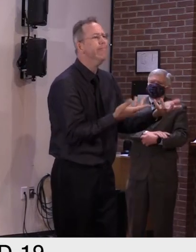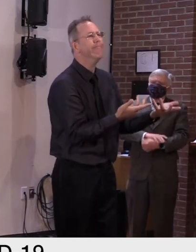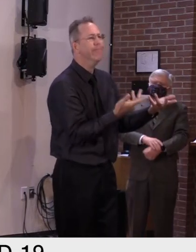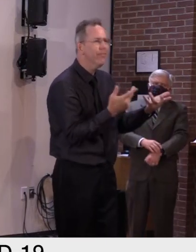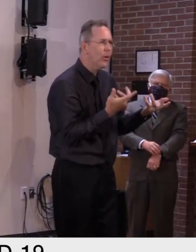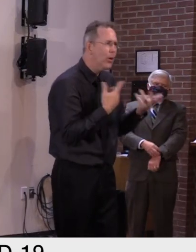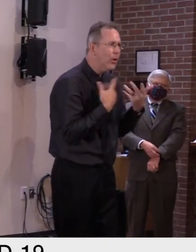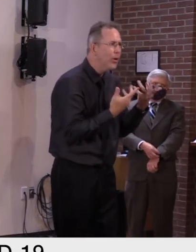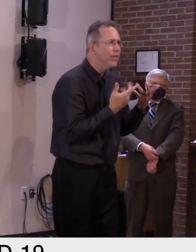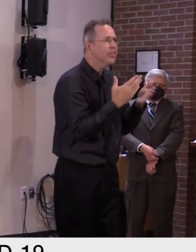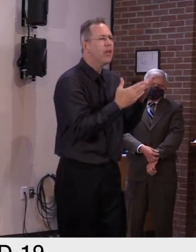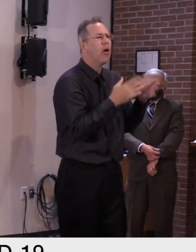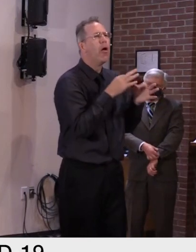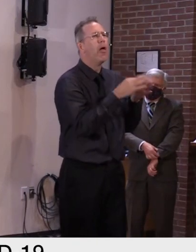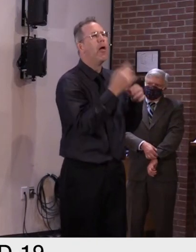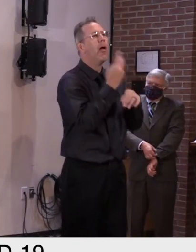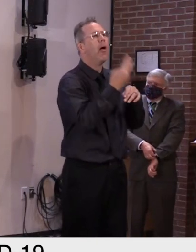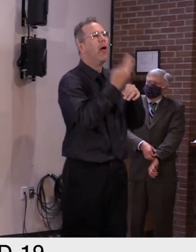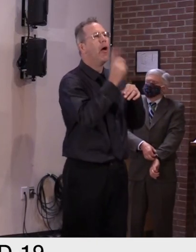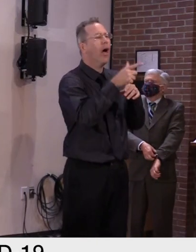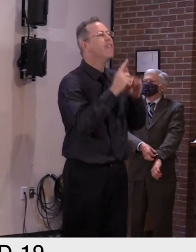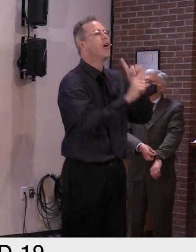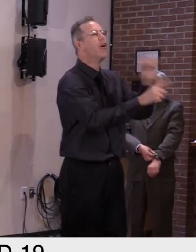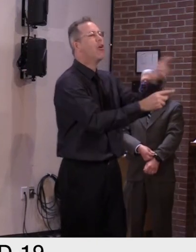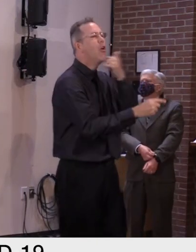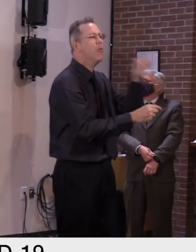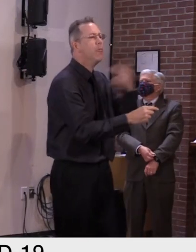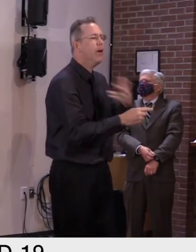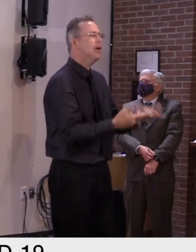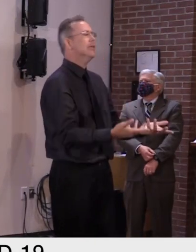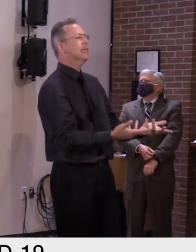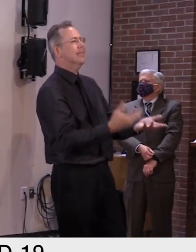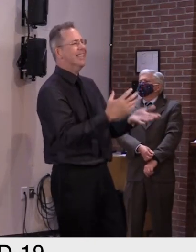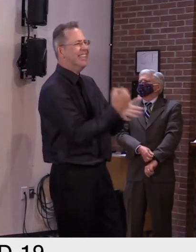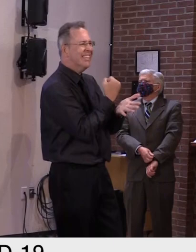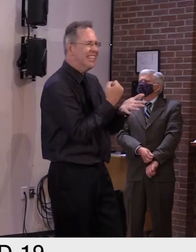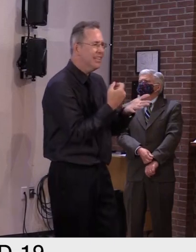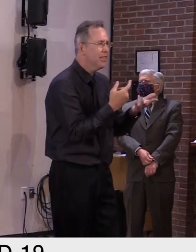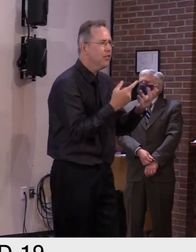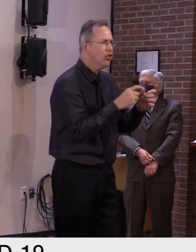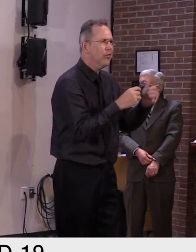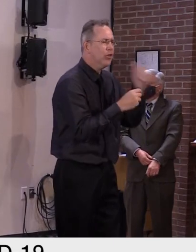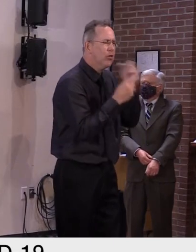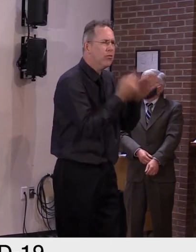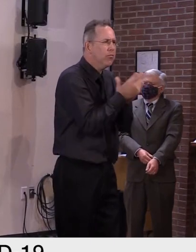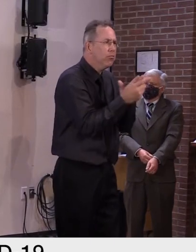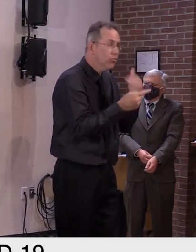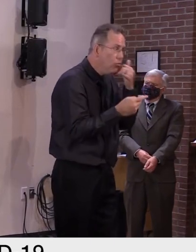in someone's life if we can have that information. Dr. Levine?